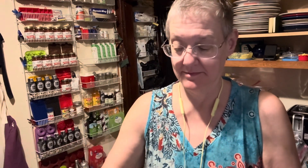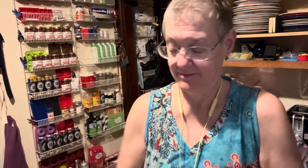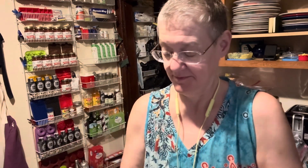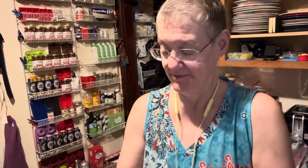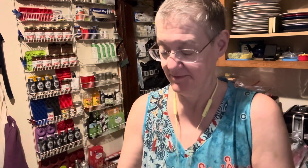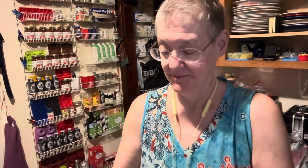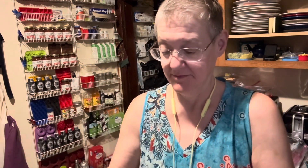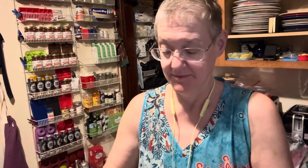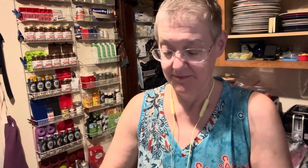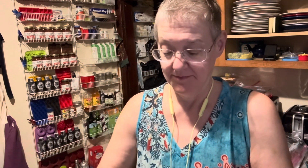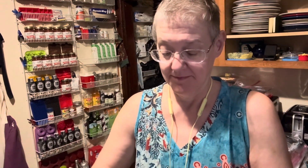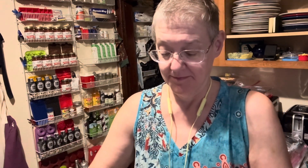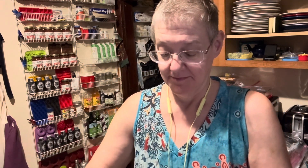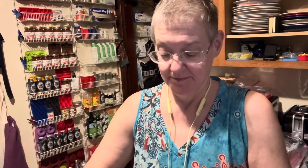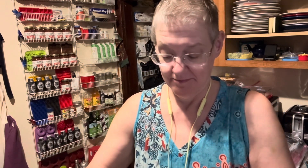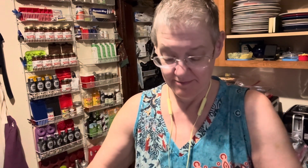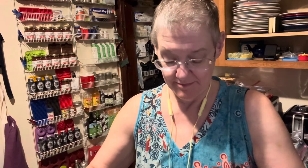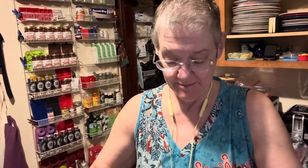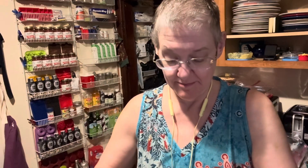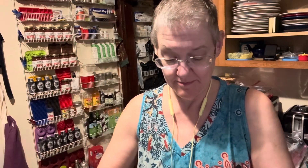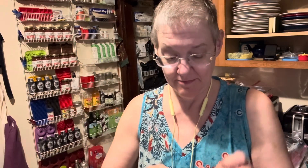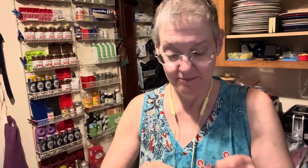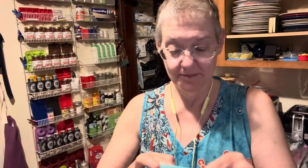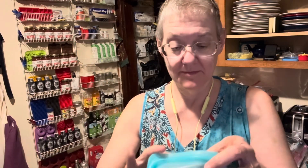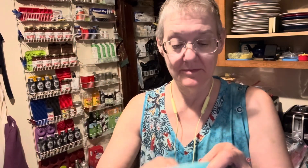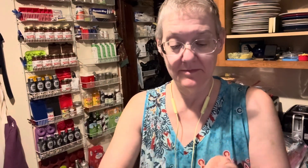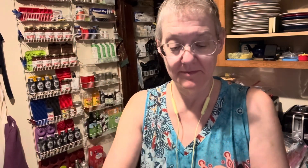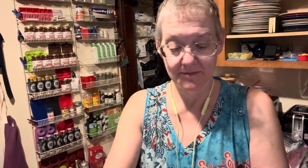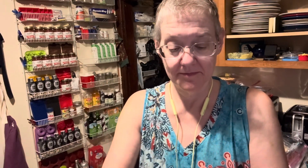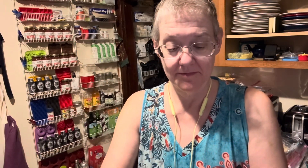ground up in a food processor. Let me show you. Let me get it open.